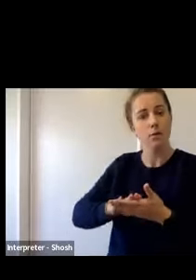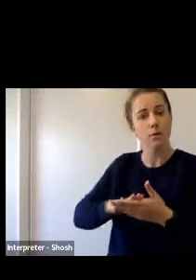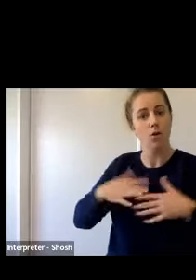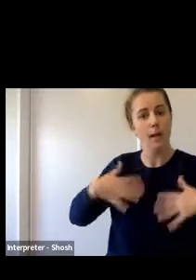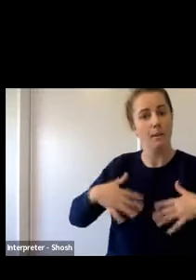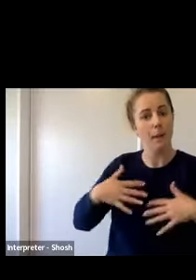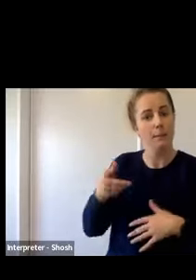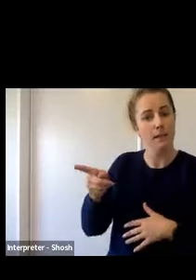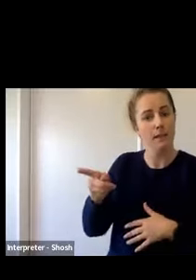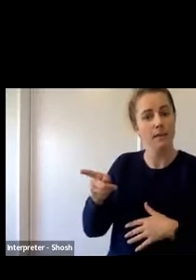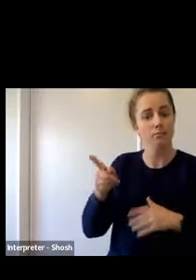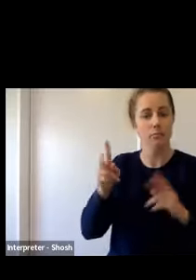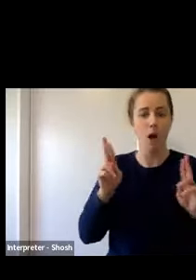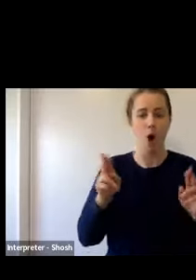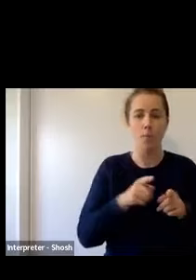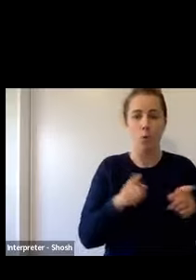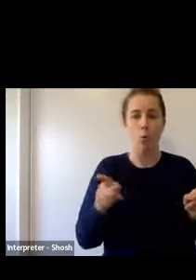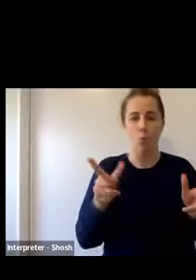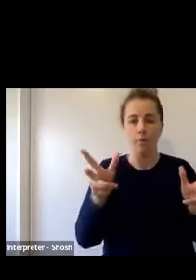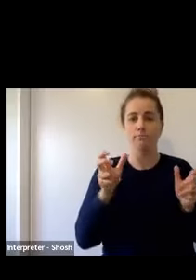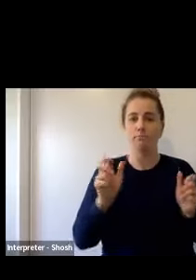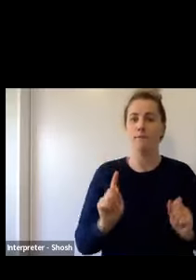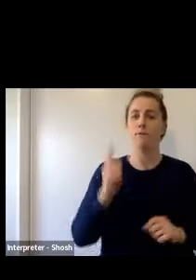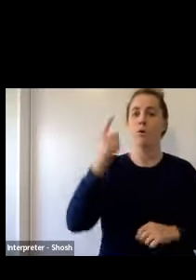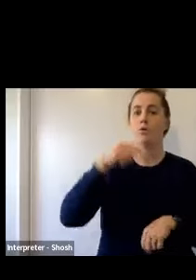condition, it will be heard for the first time.